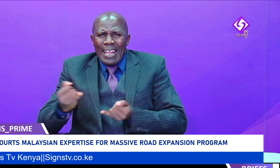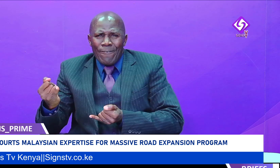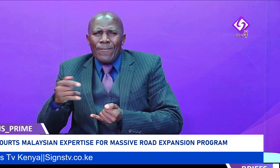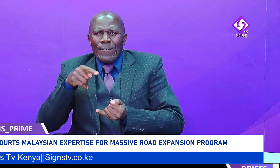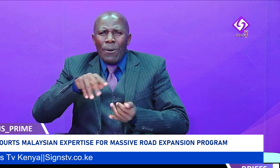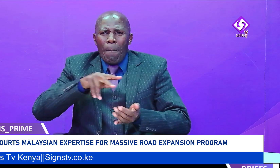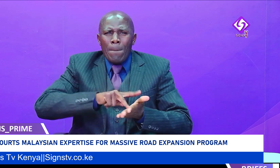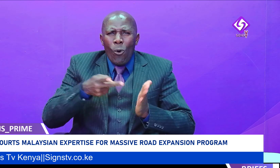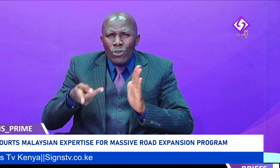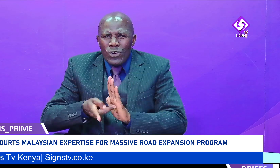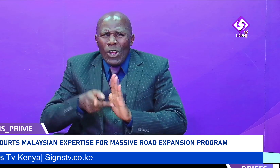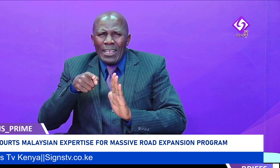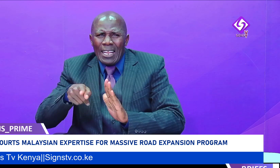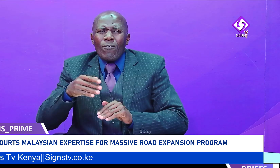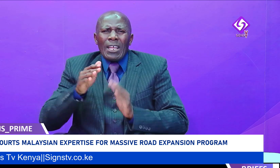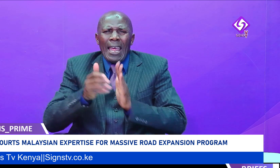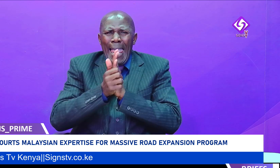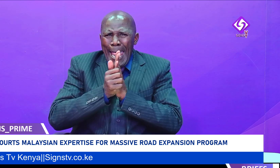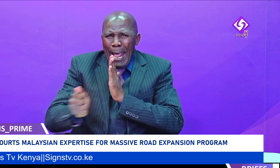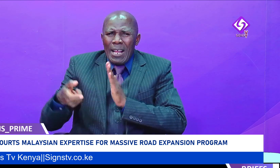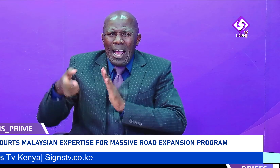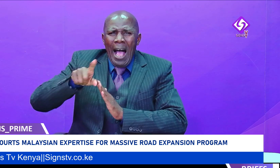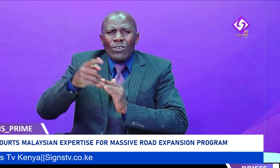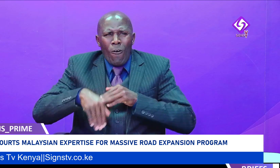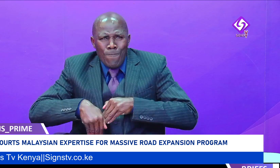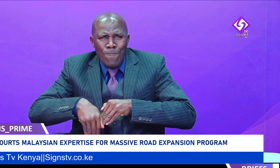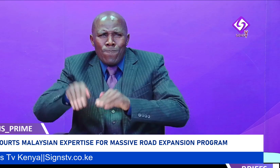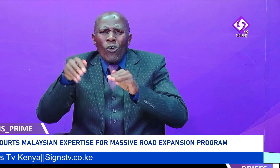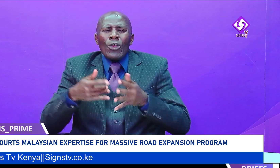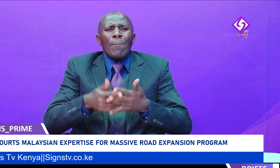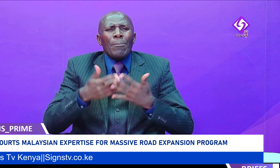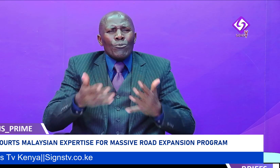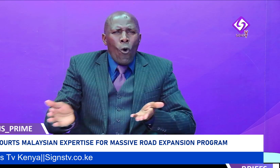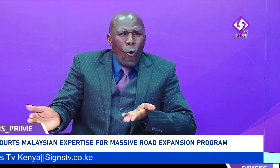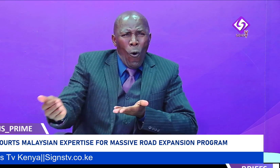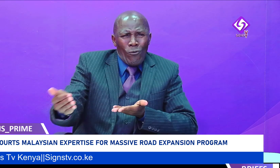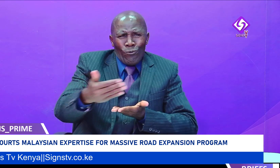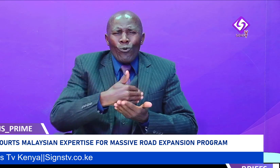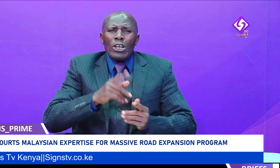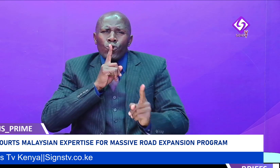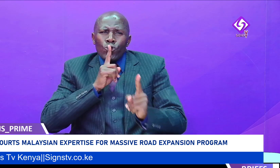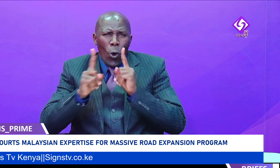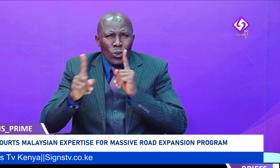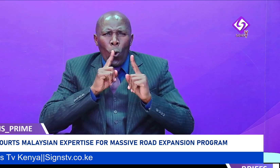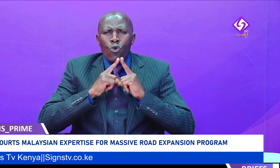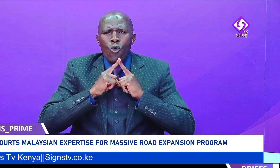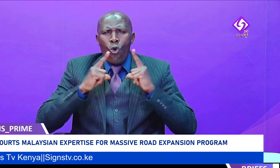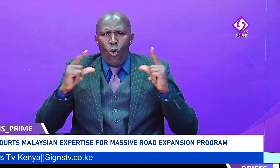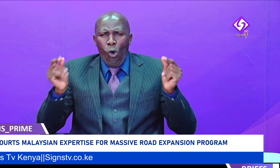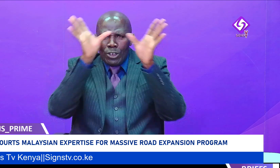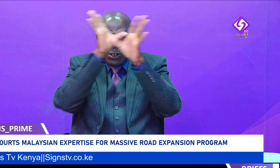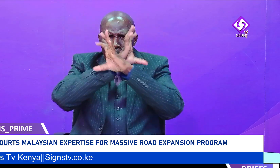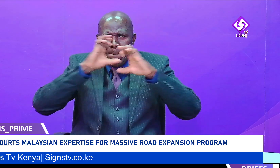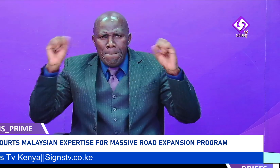The invitation was extended following bilateral talks hosted by President